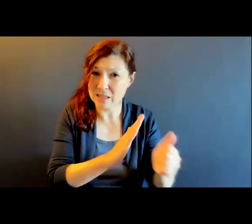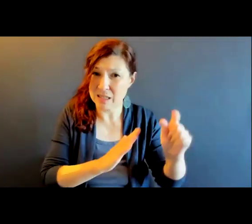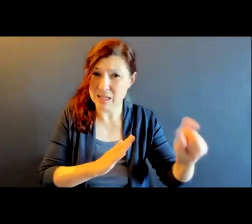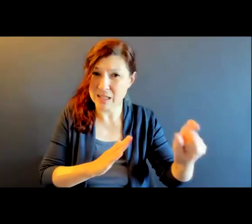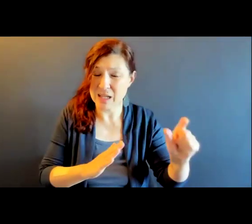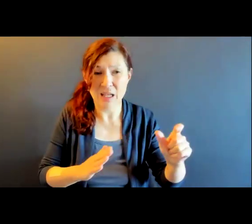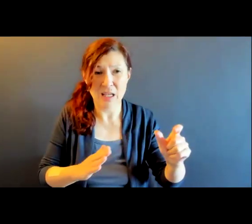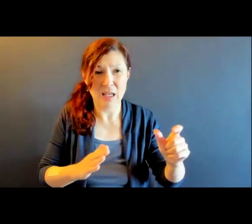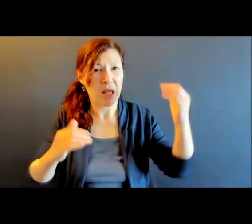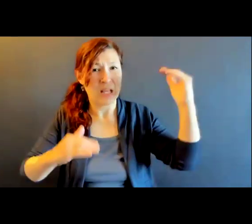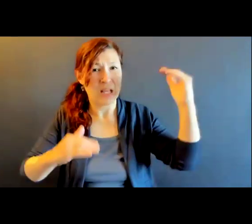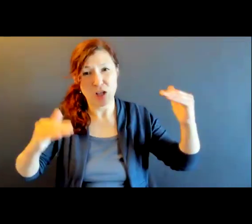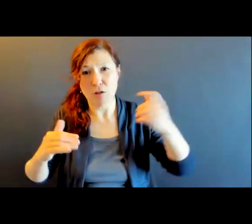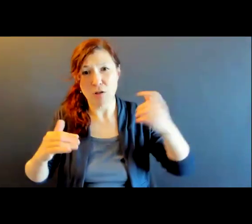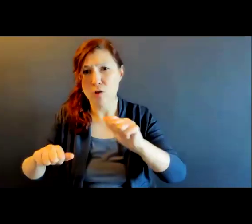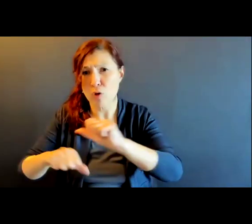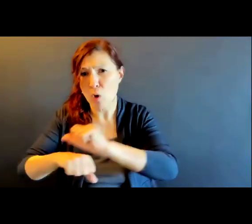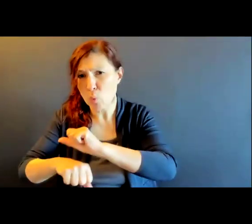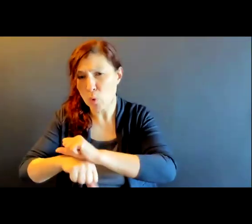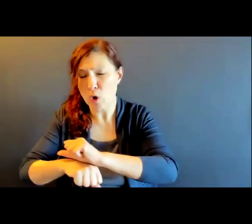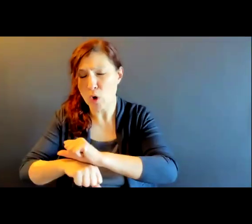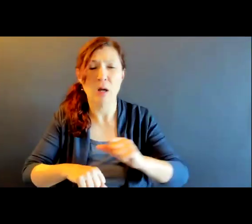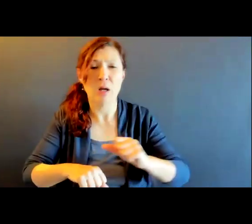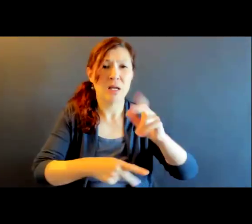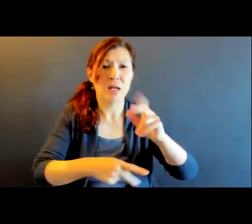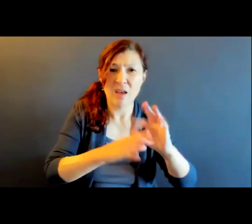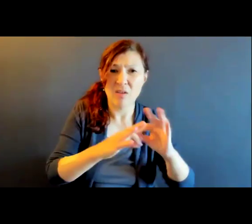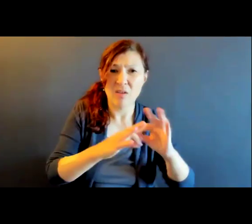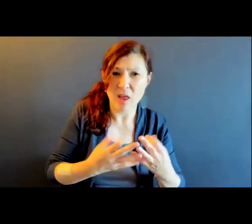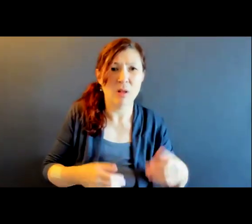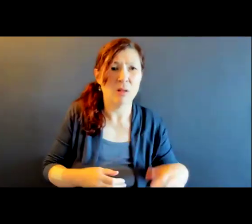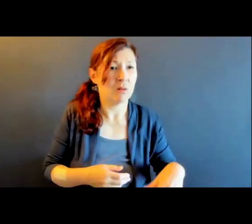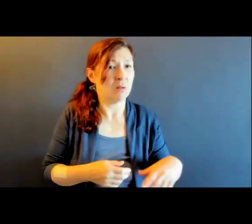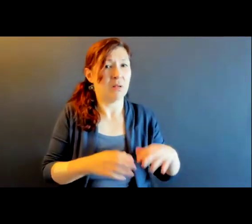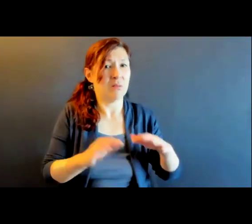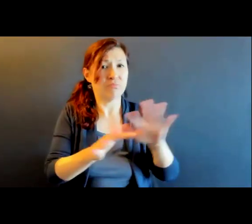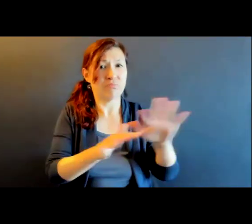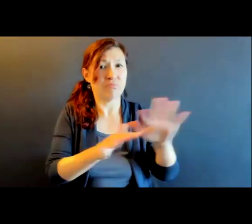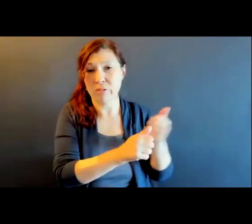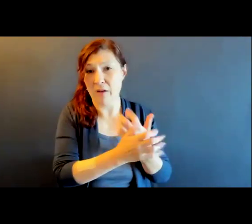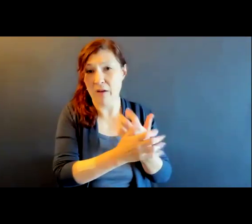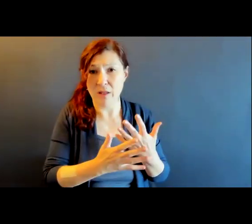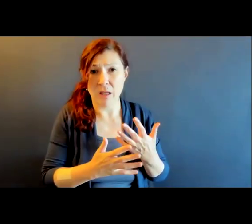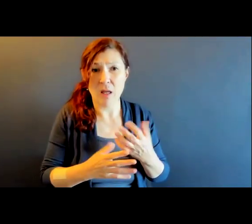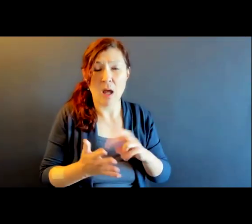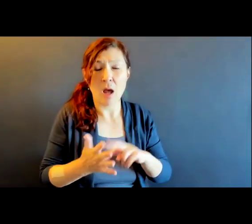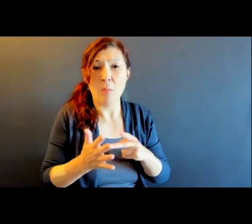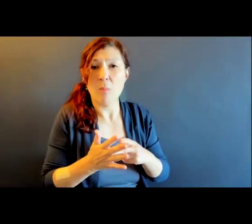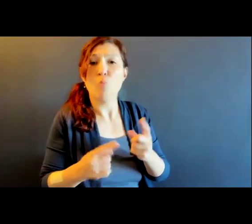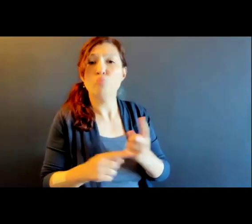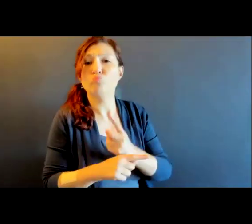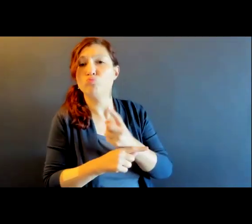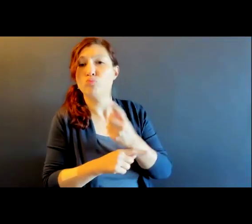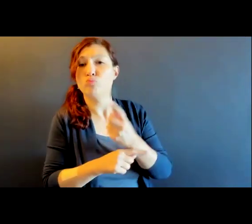learners are balancing work, parenting, and 30 immigration seconds. processes, making traditional GED prep